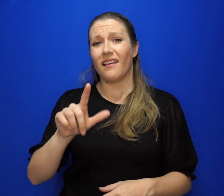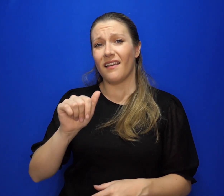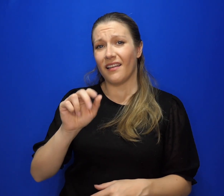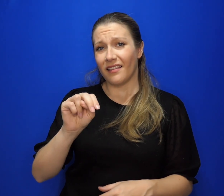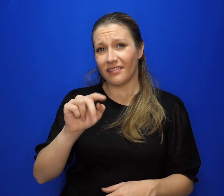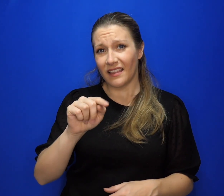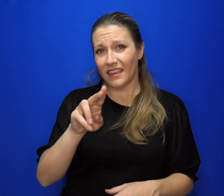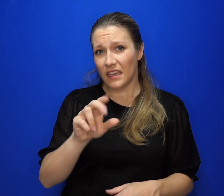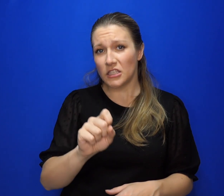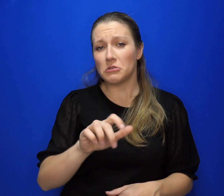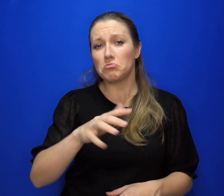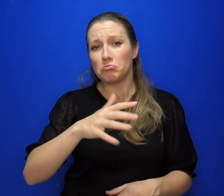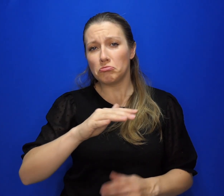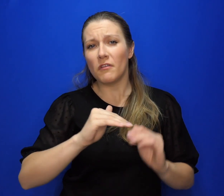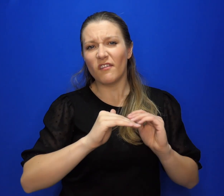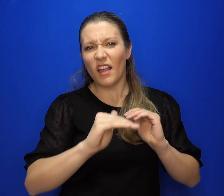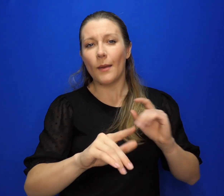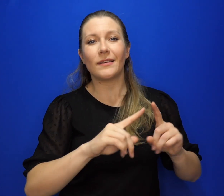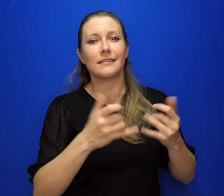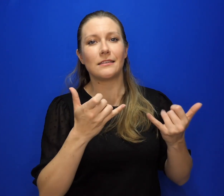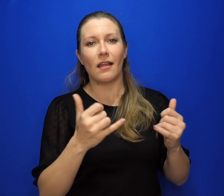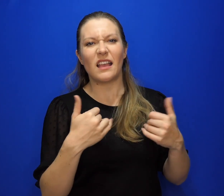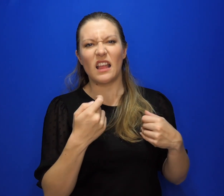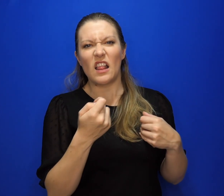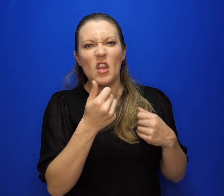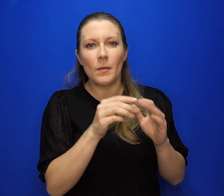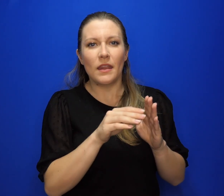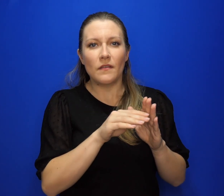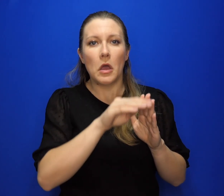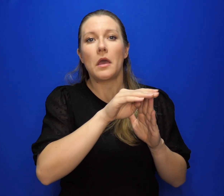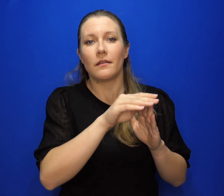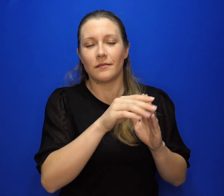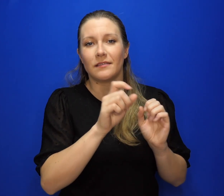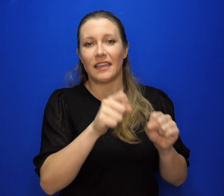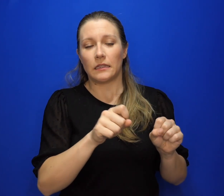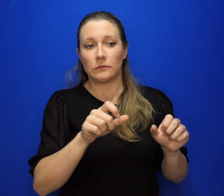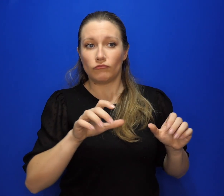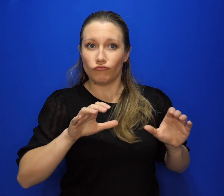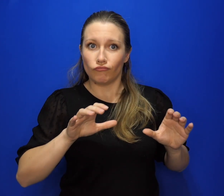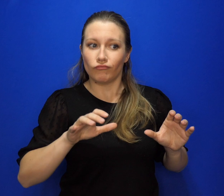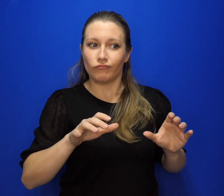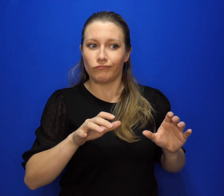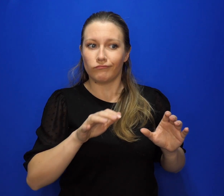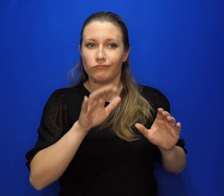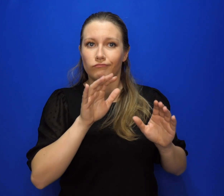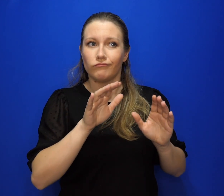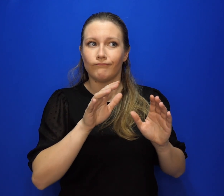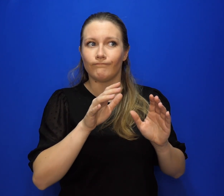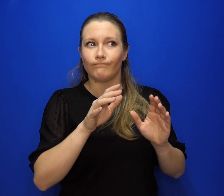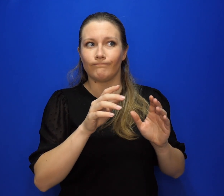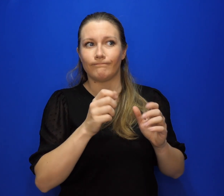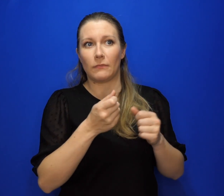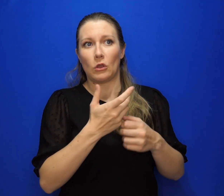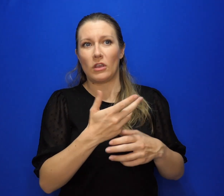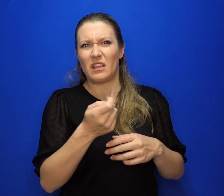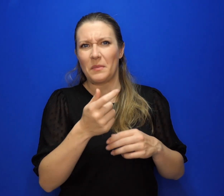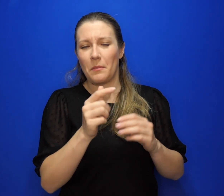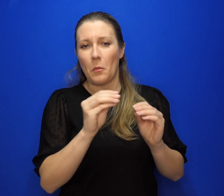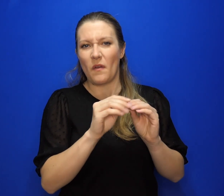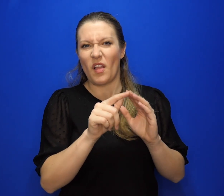is fairly flat, but it still does have a little bit of a surge in action and a kind of like a petering out at the end.